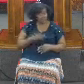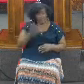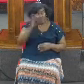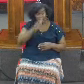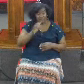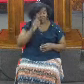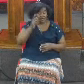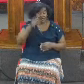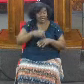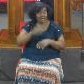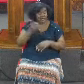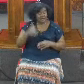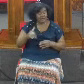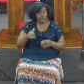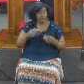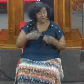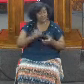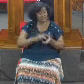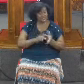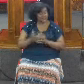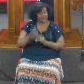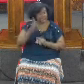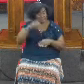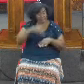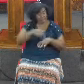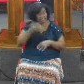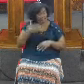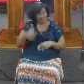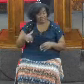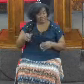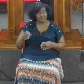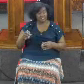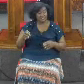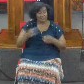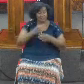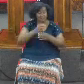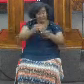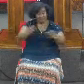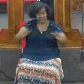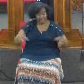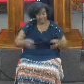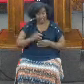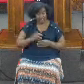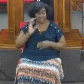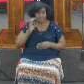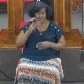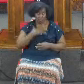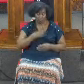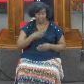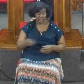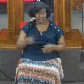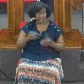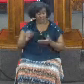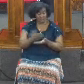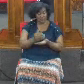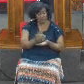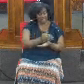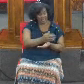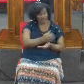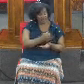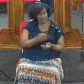the way Jesus looks at them as a field that is wide. Of the harvest, oh God, help us